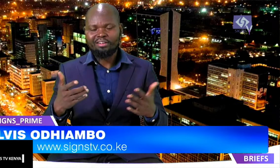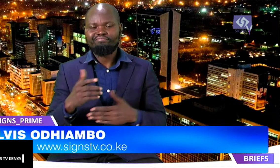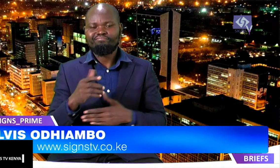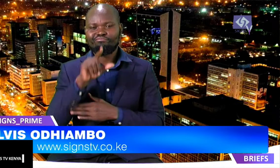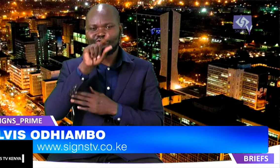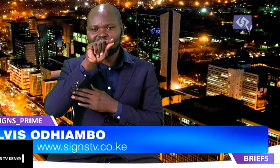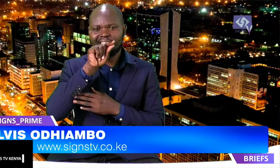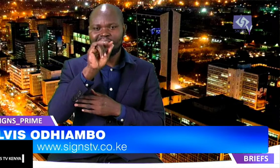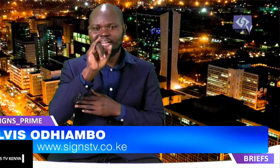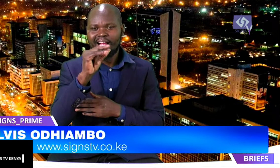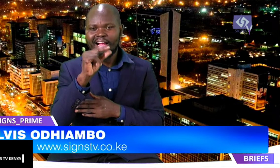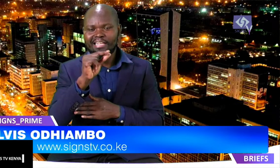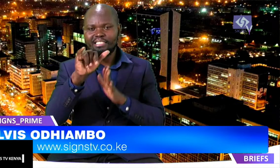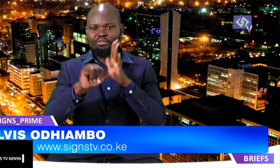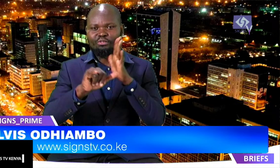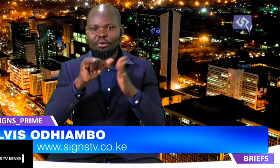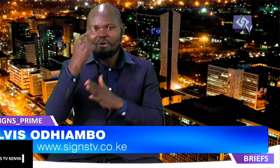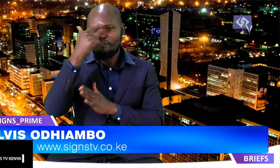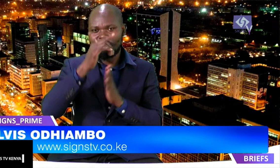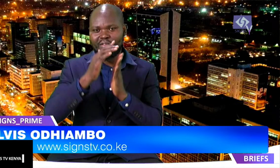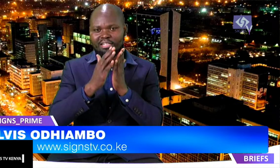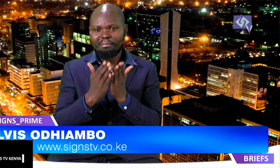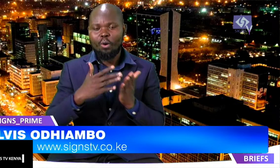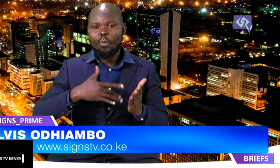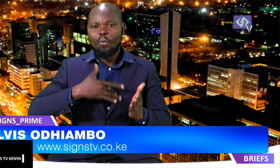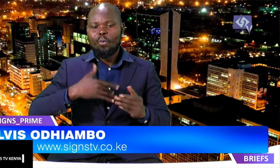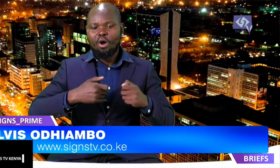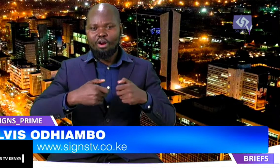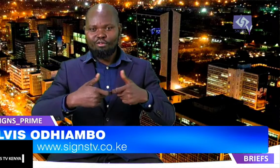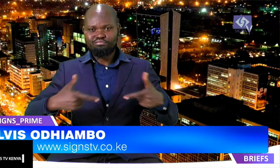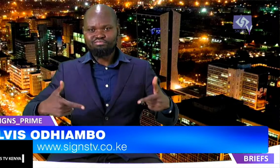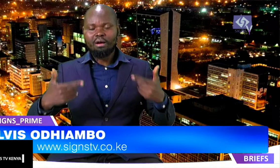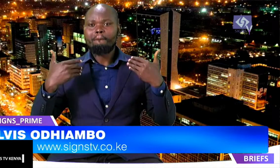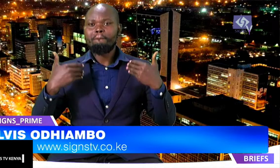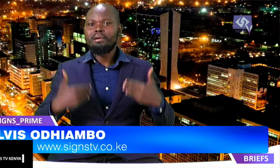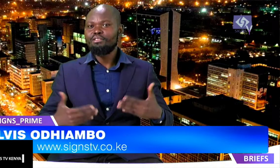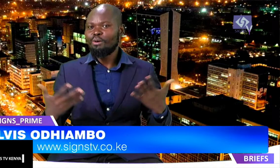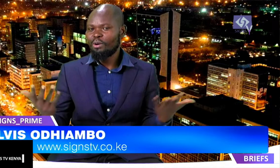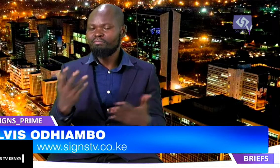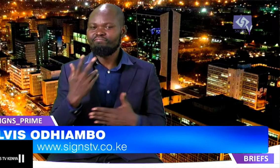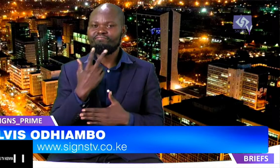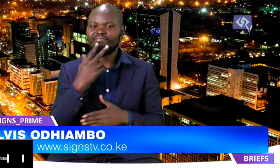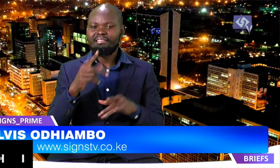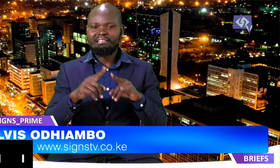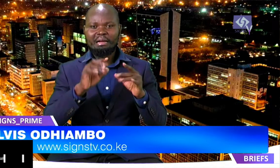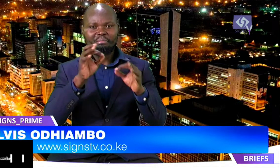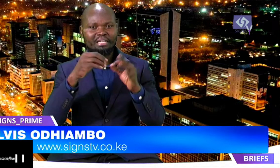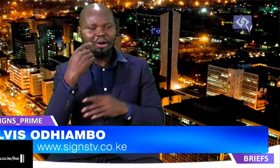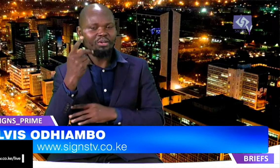all our social media platforms, on X, on Facebook, and on other platforms. You also have a contact on the screen which you